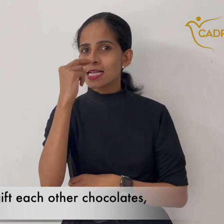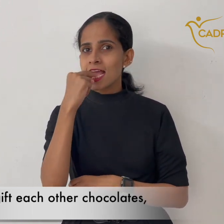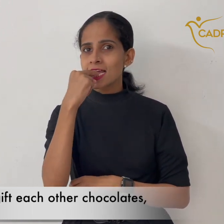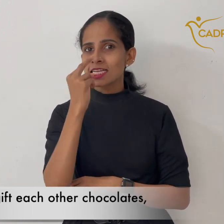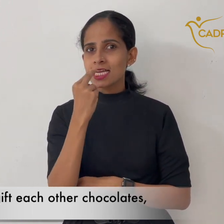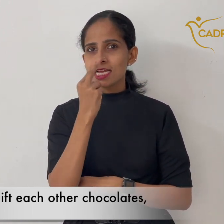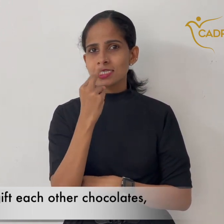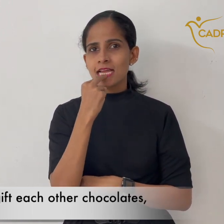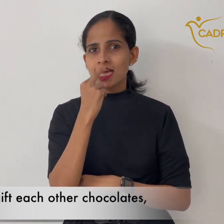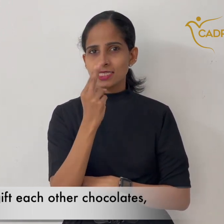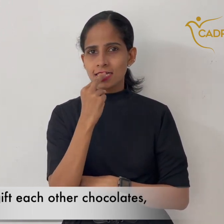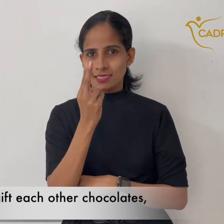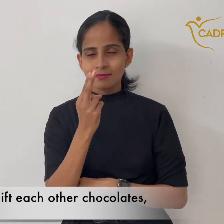chocolates,